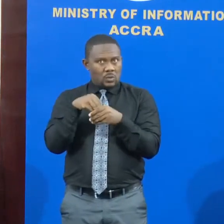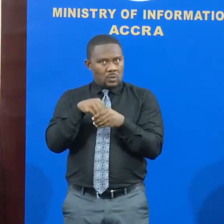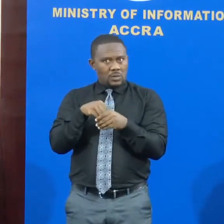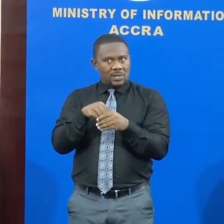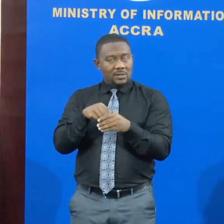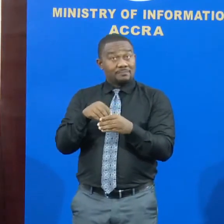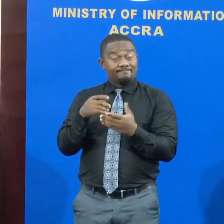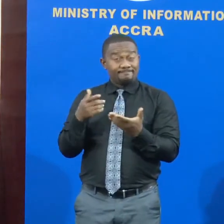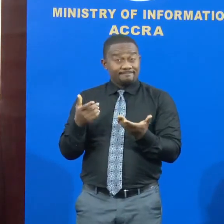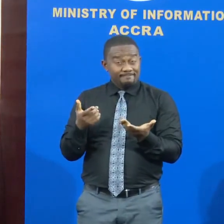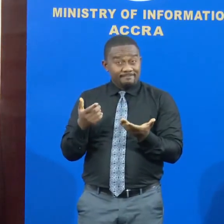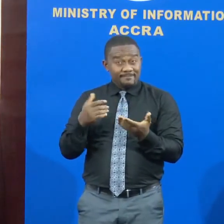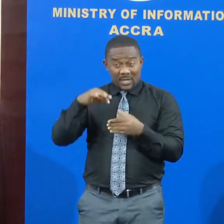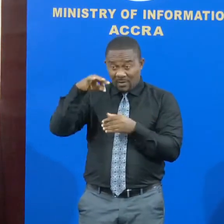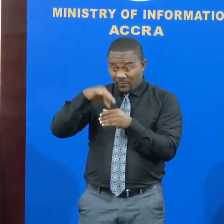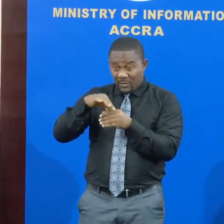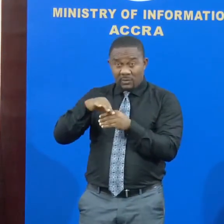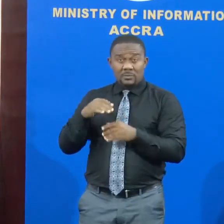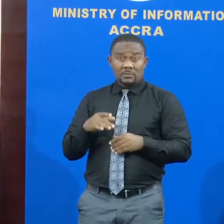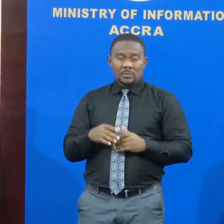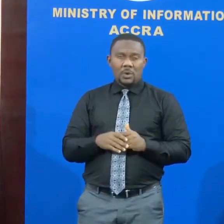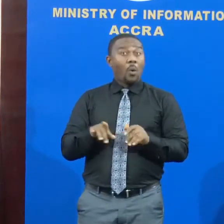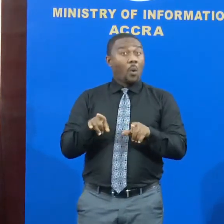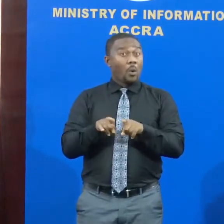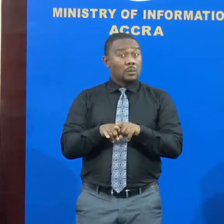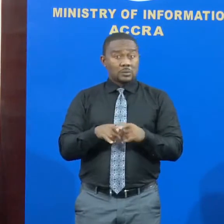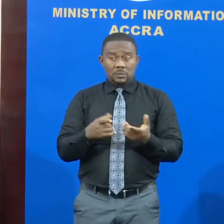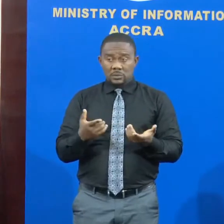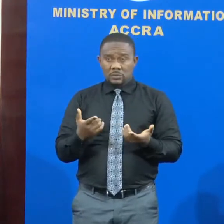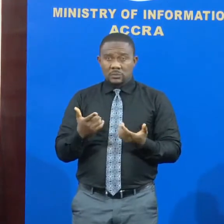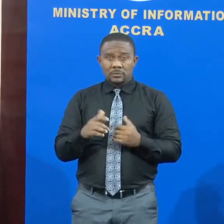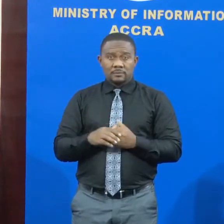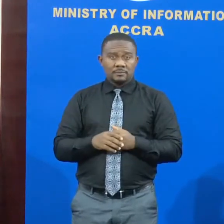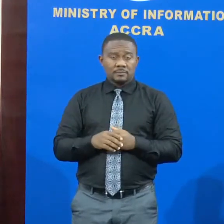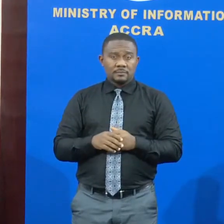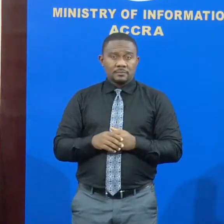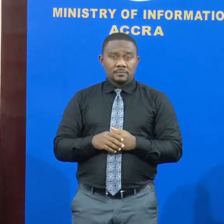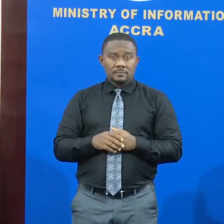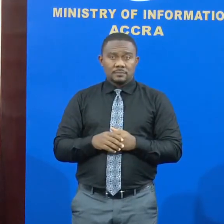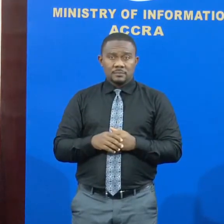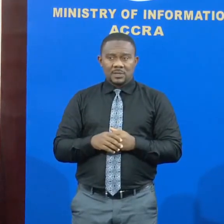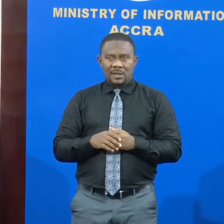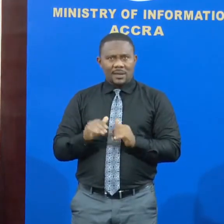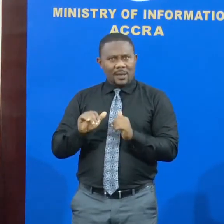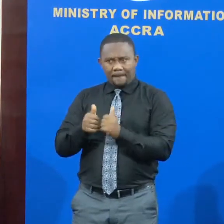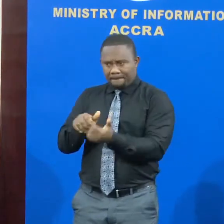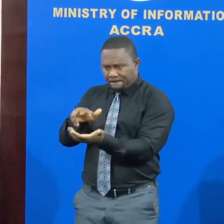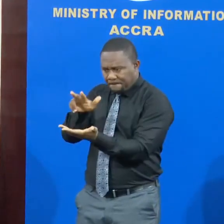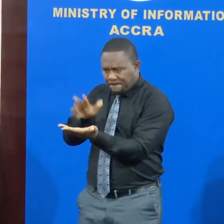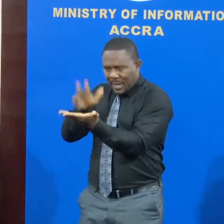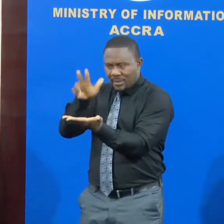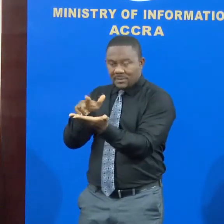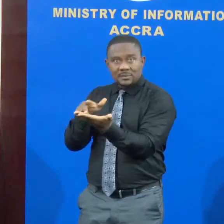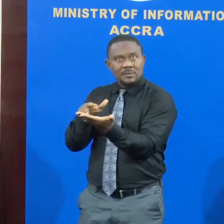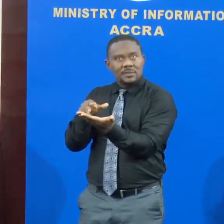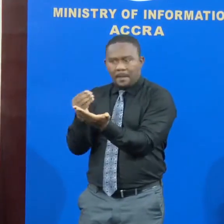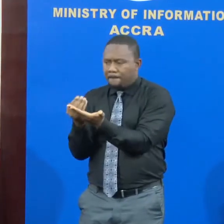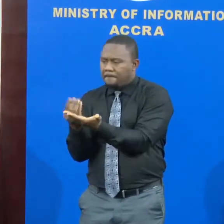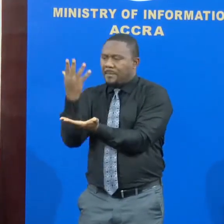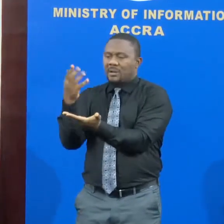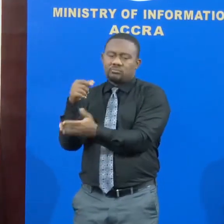transactions. And it provides a single source of truth for the verification of persons. The